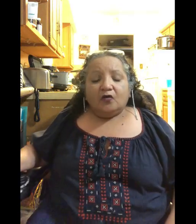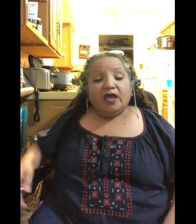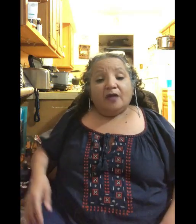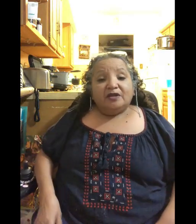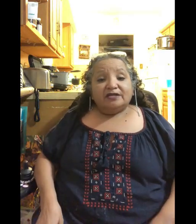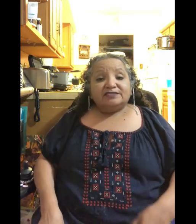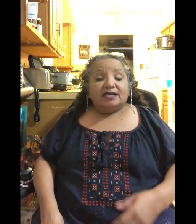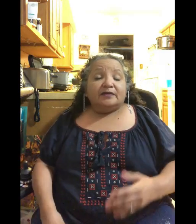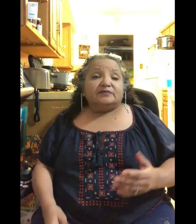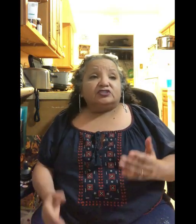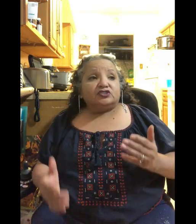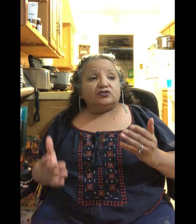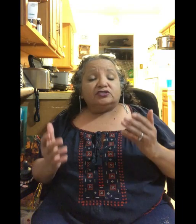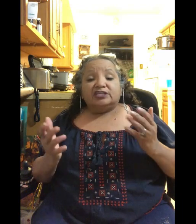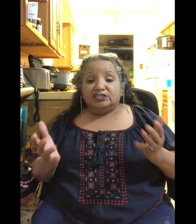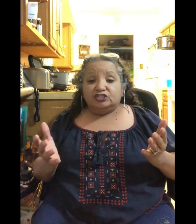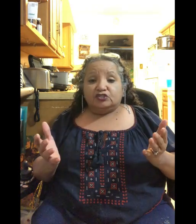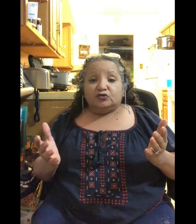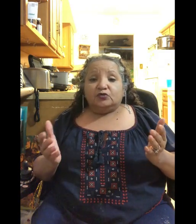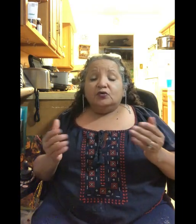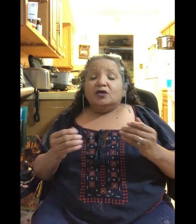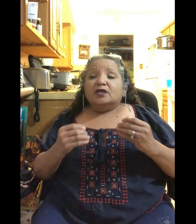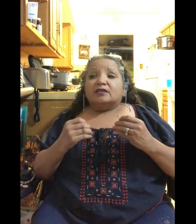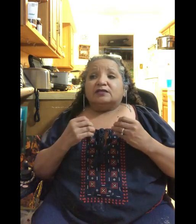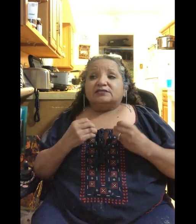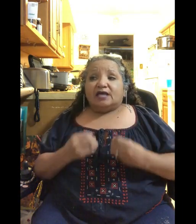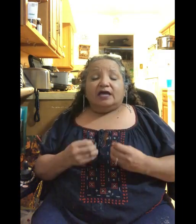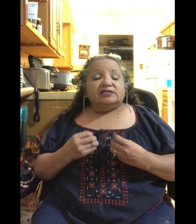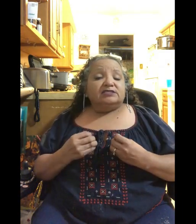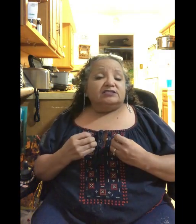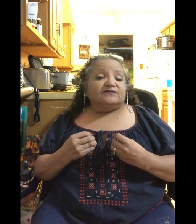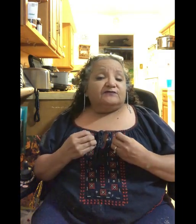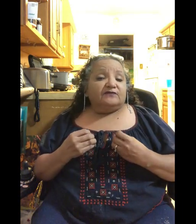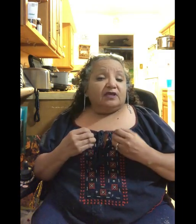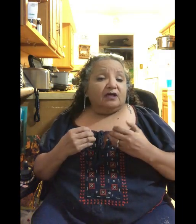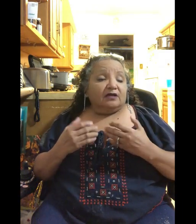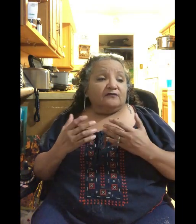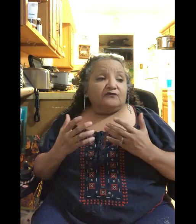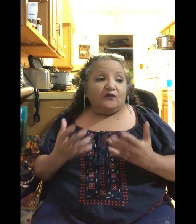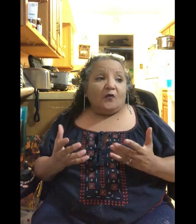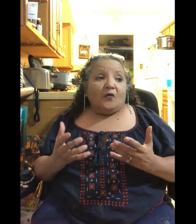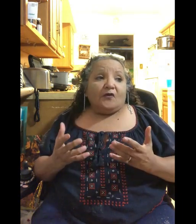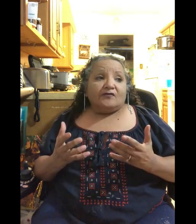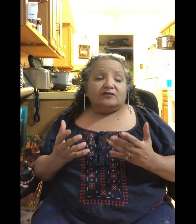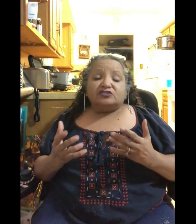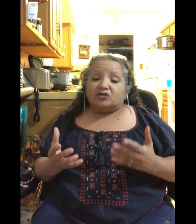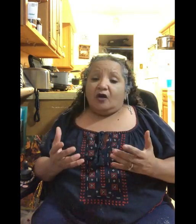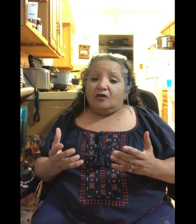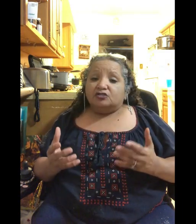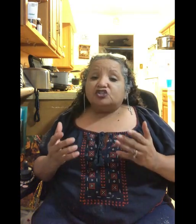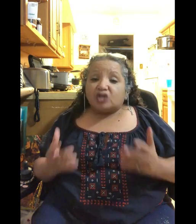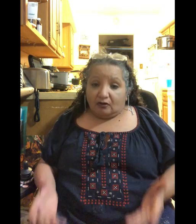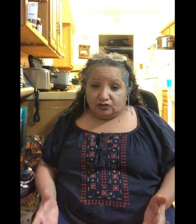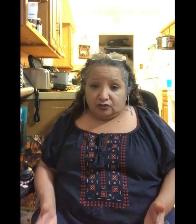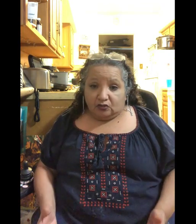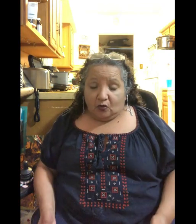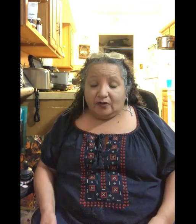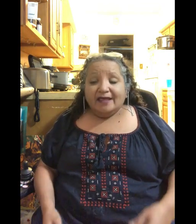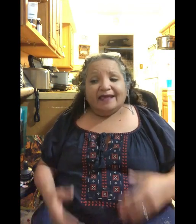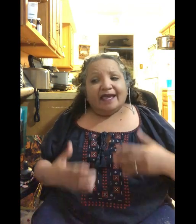Okay, I'm going to attempt to teach you the signs for the song Shout to the Lord. And